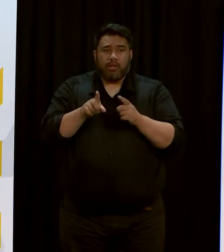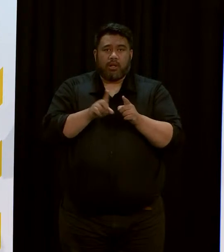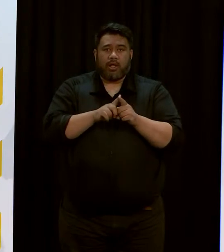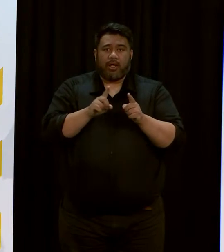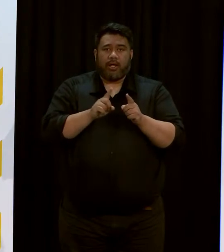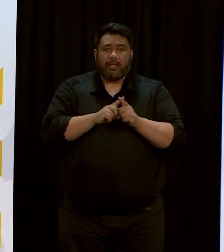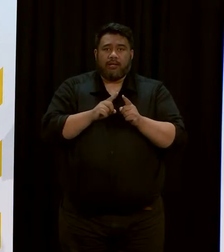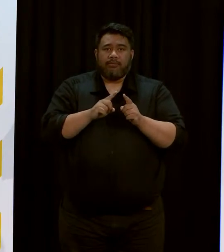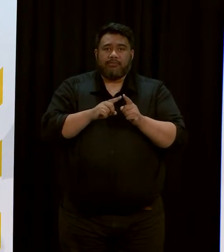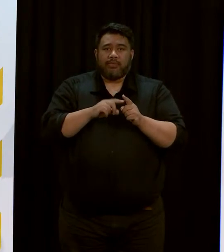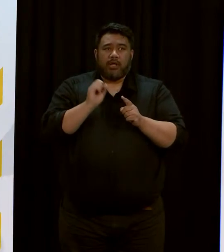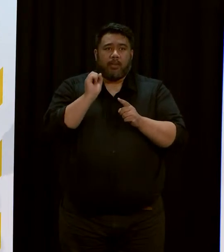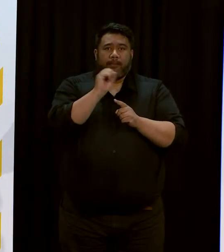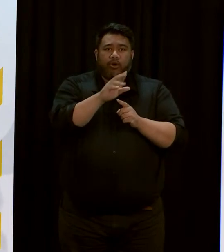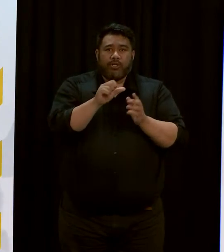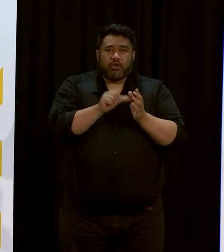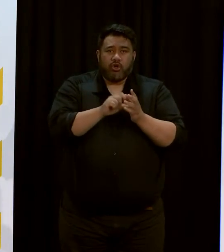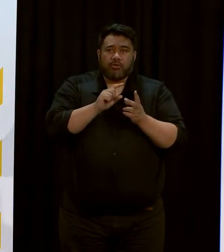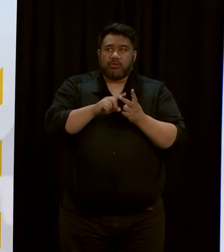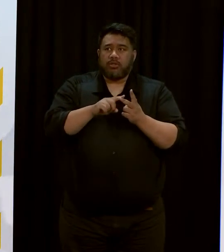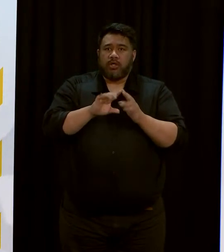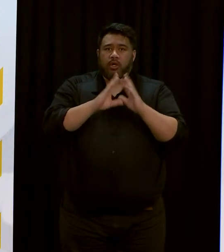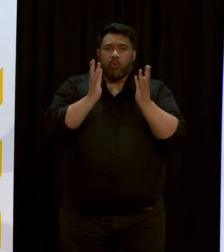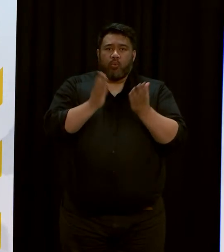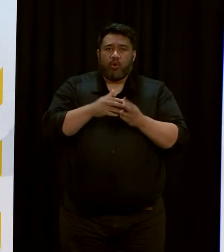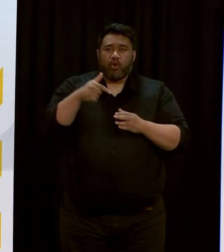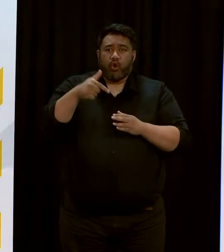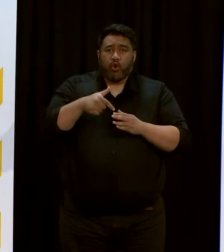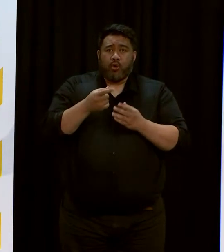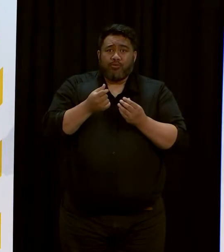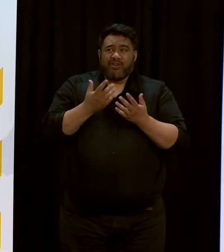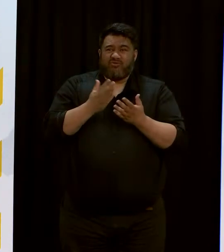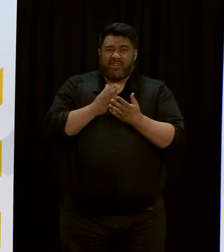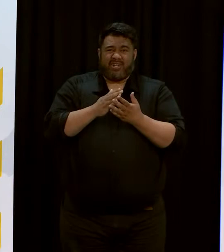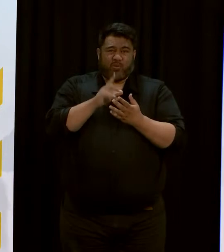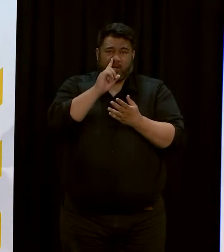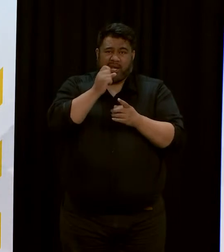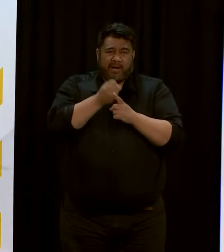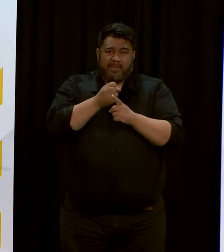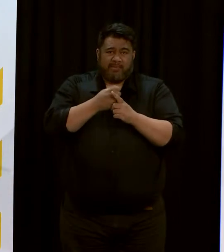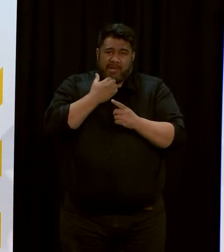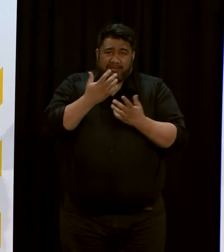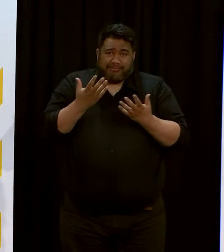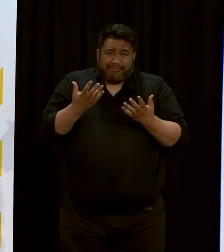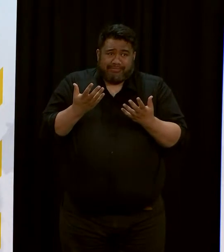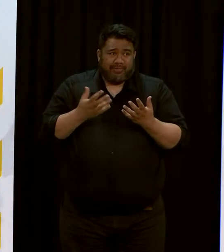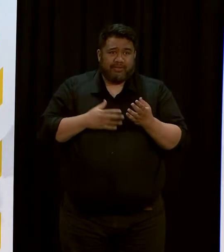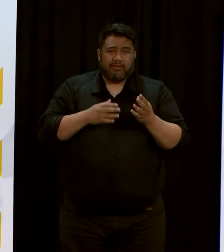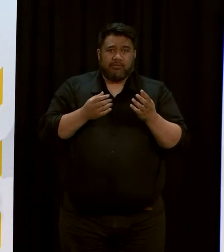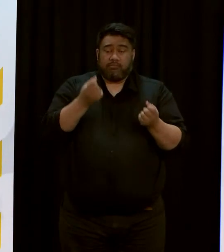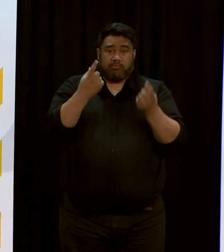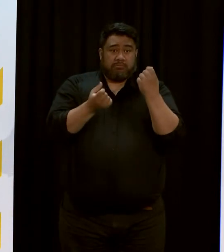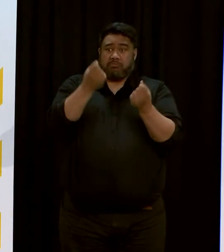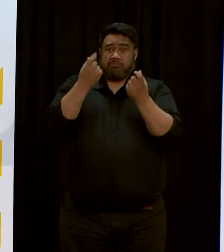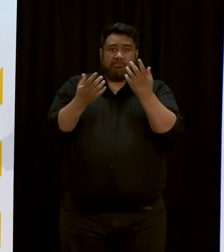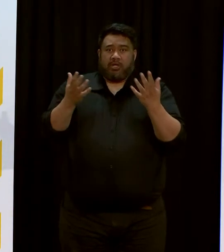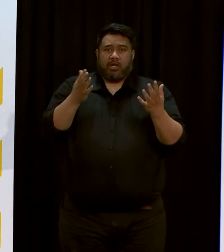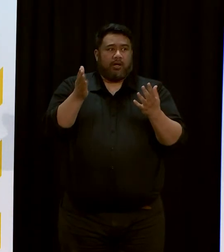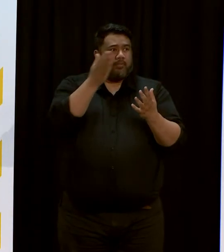costs and constraints there, or global oil prices, there are limits to what we can do there. On inflation. Come